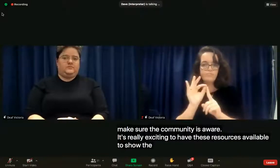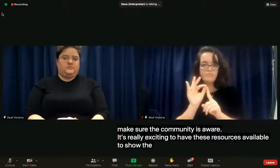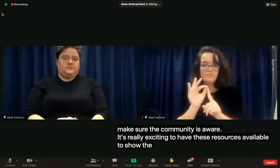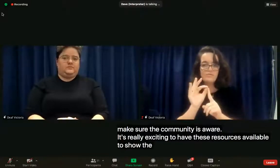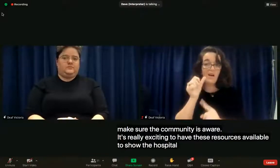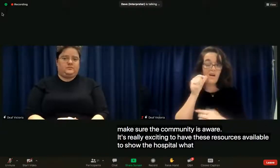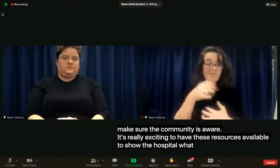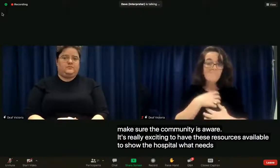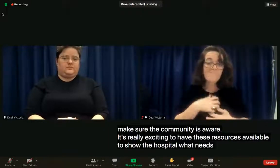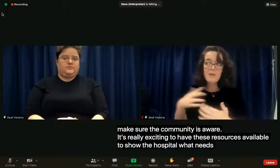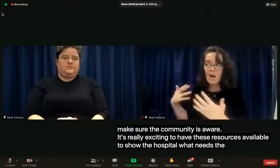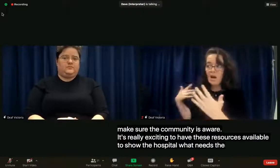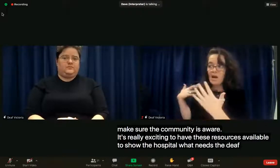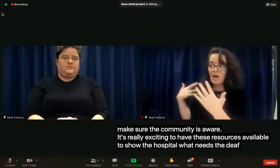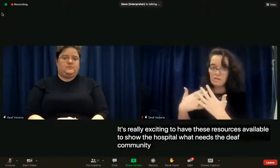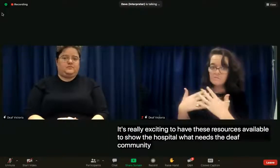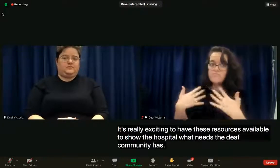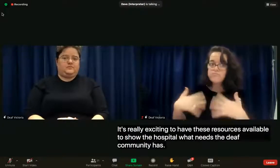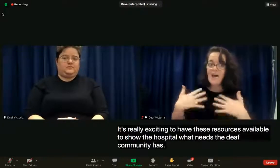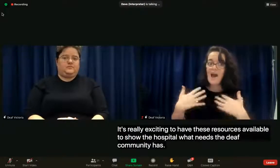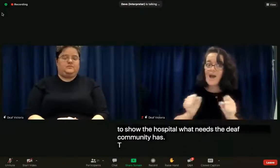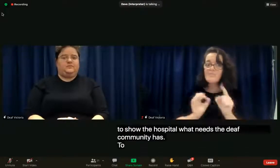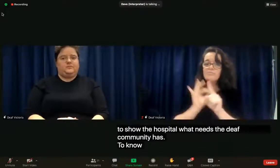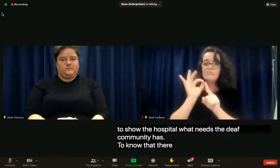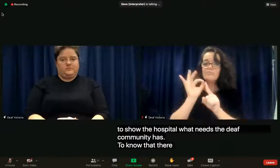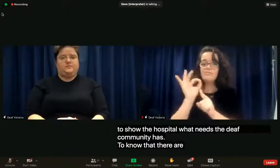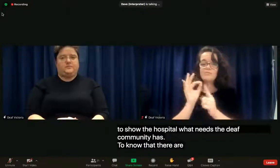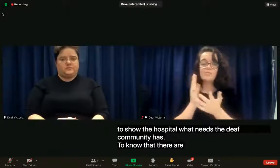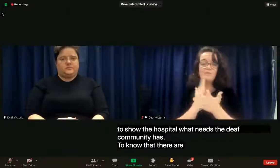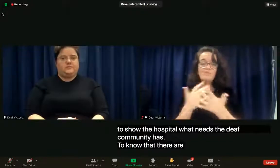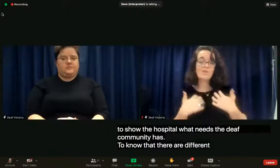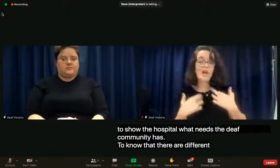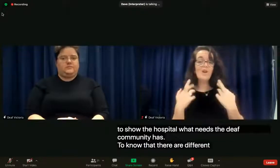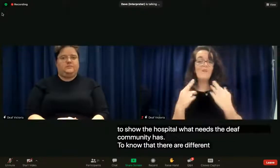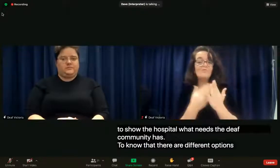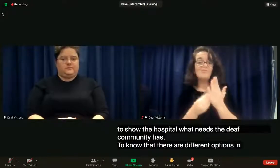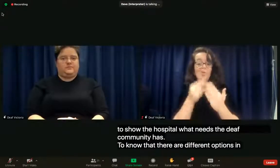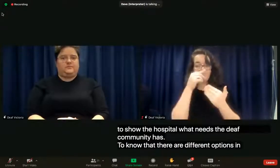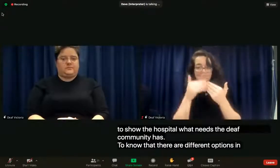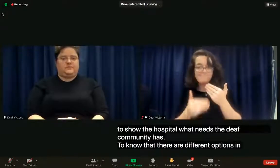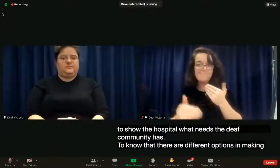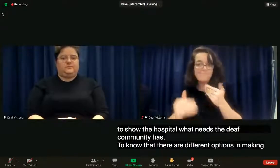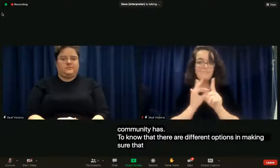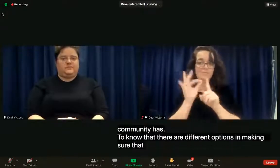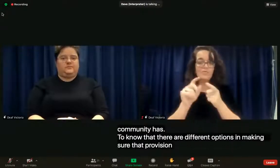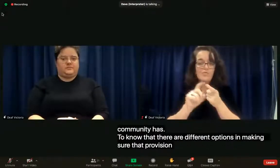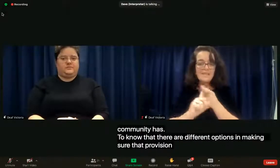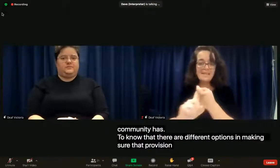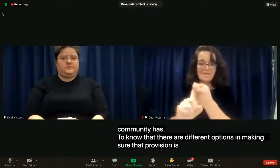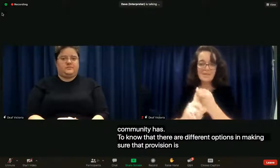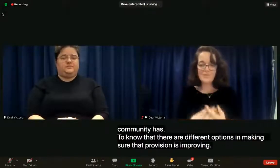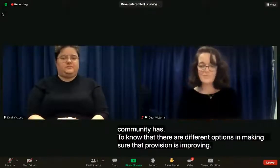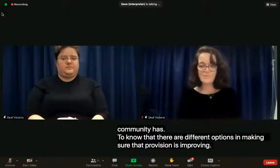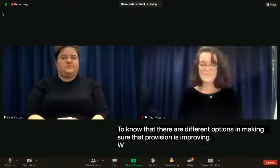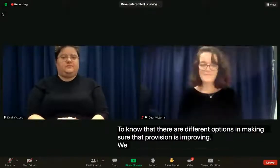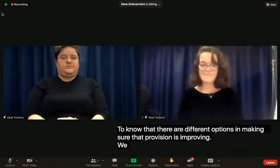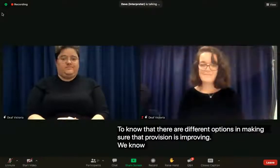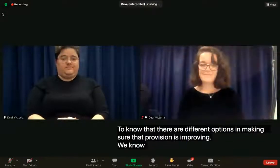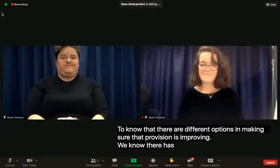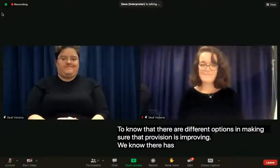are different options and making sure that provision is improving. We know there has been frustration in the past, but we're looking forward to